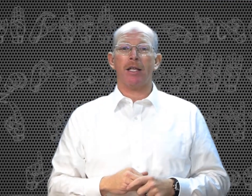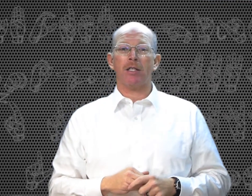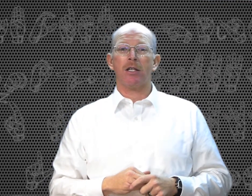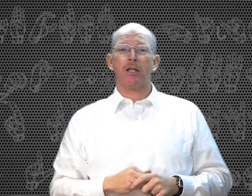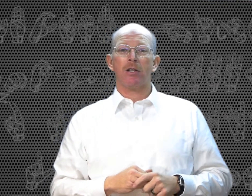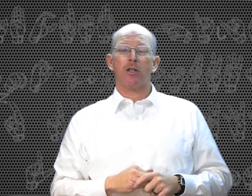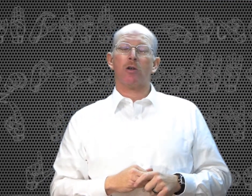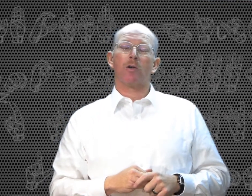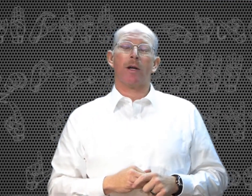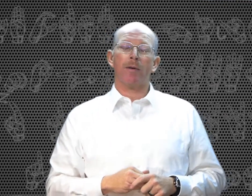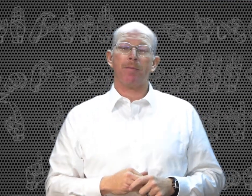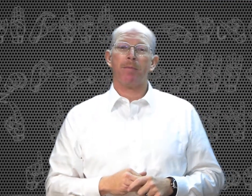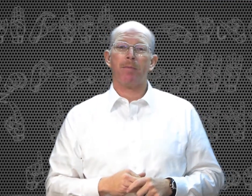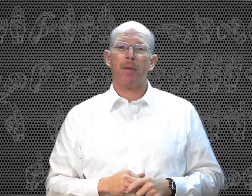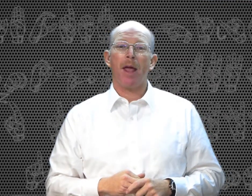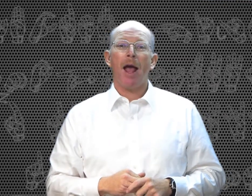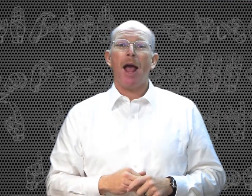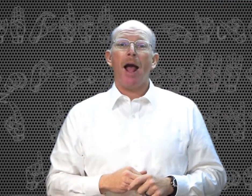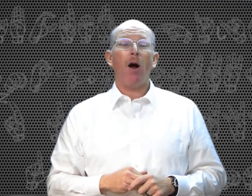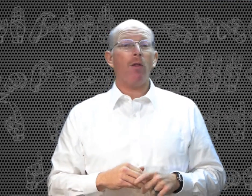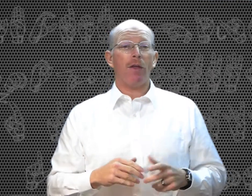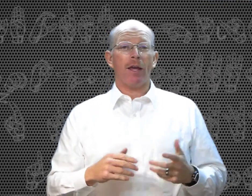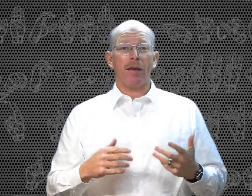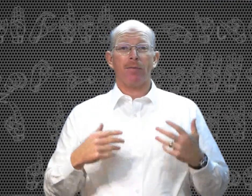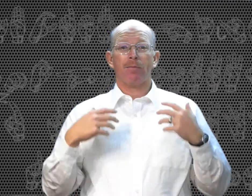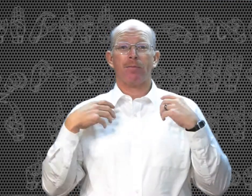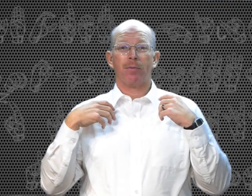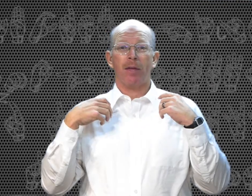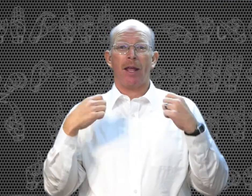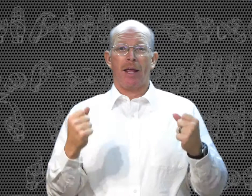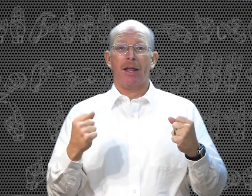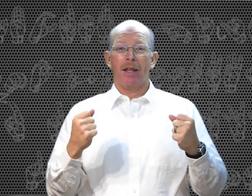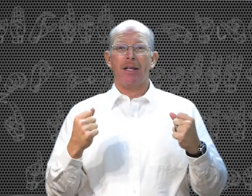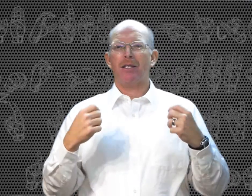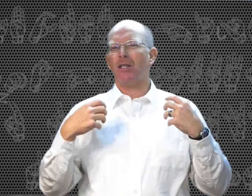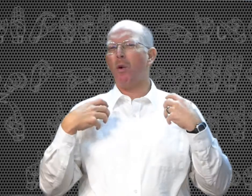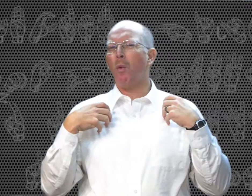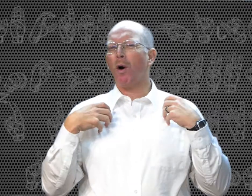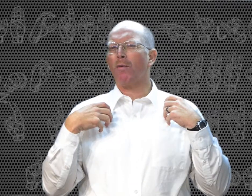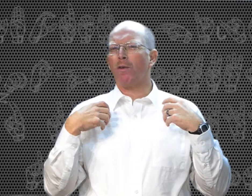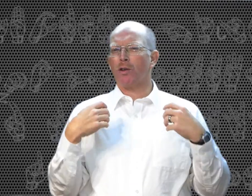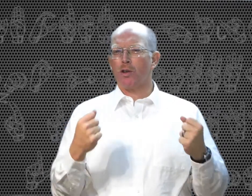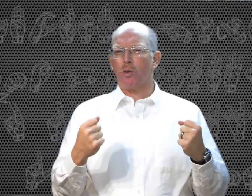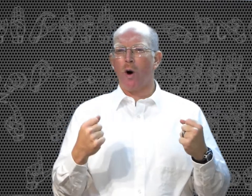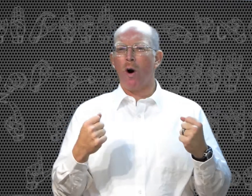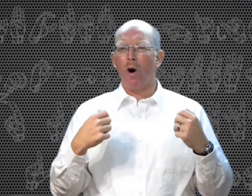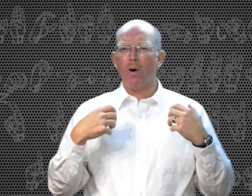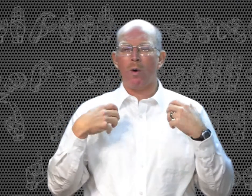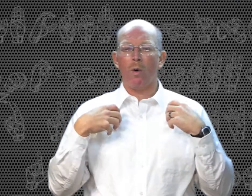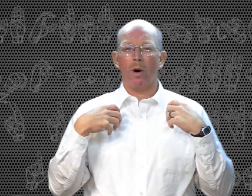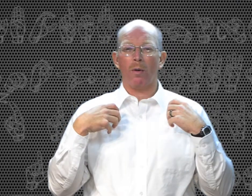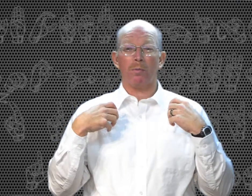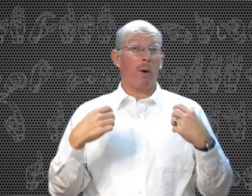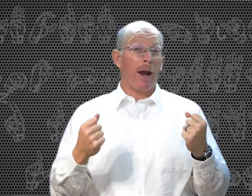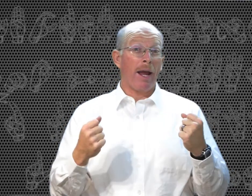is. Surgery. Healthy. This is the word for strong or